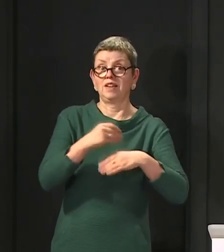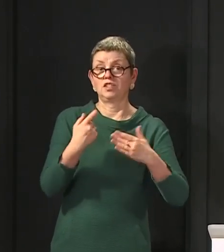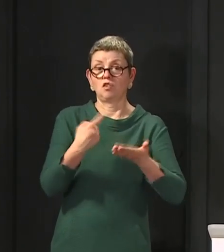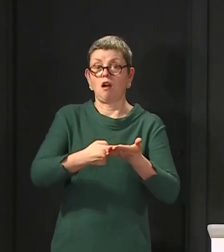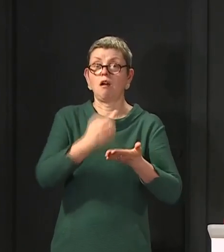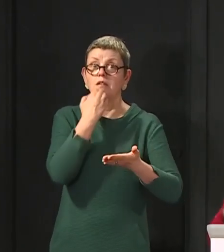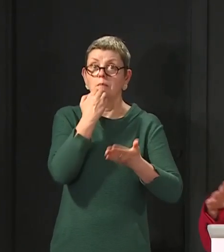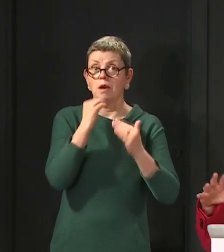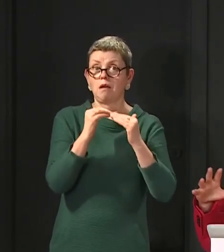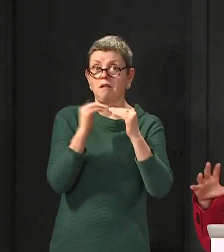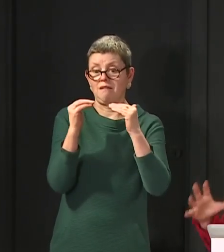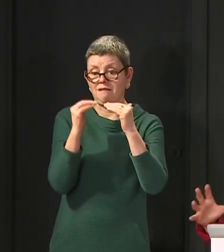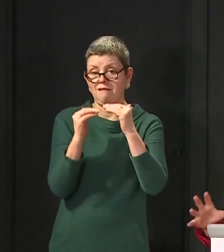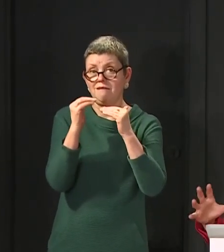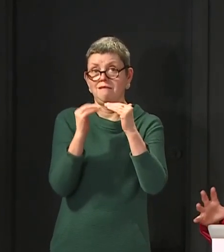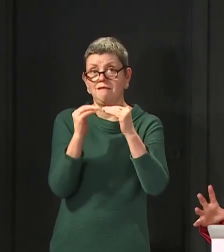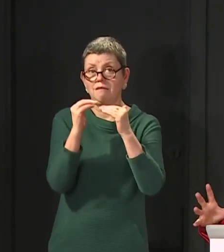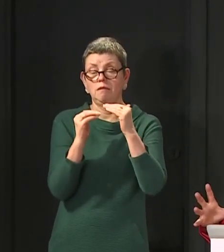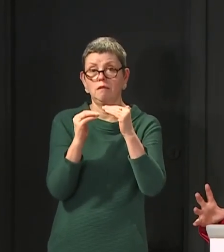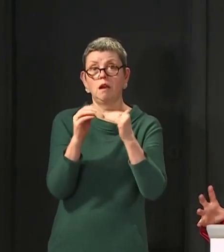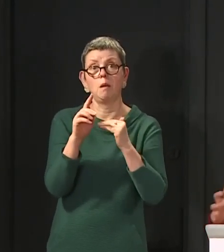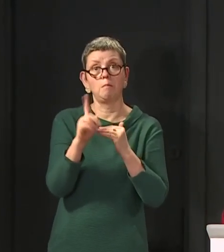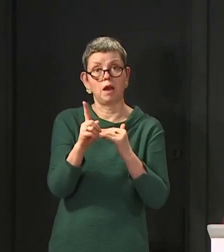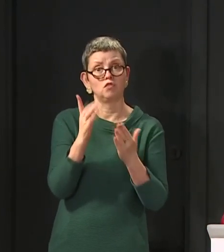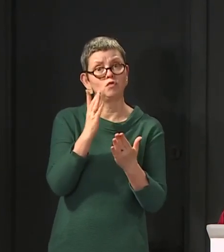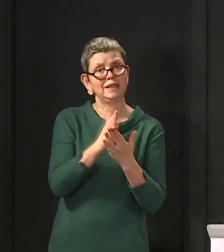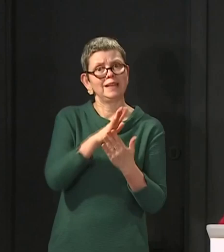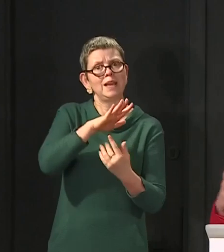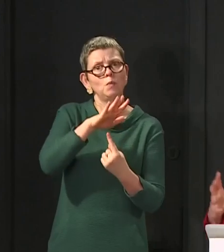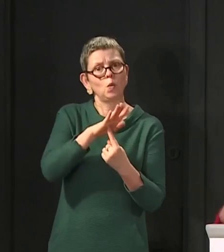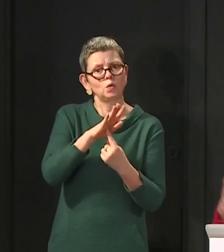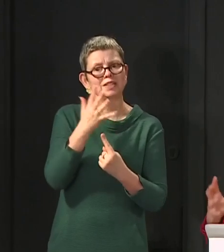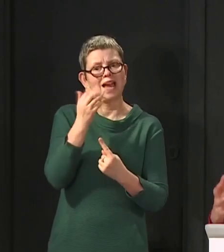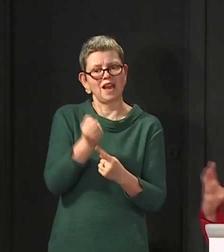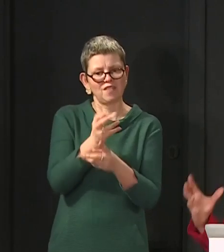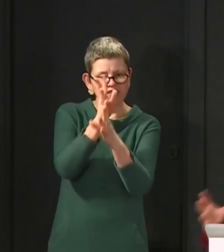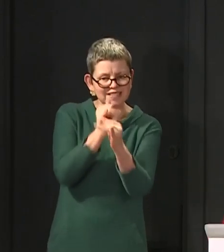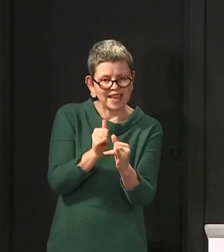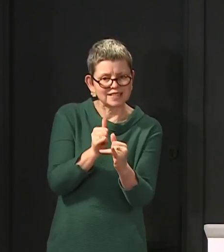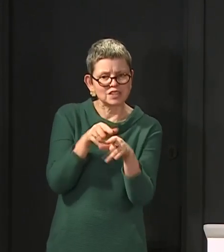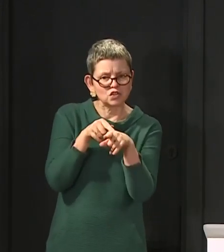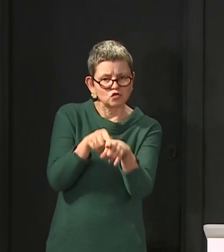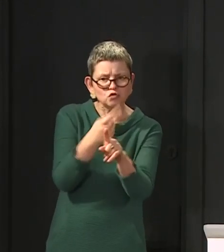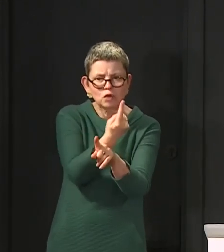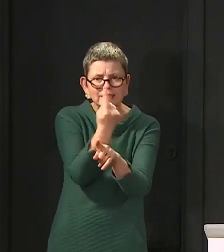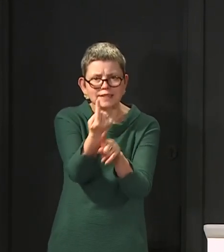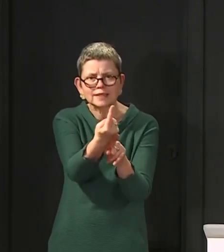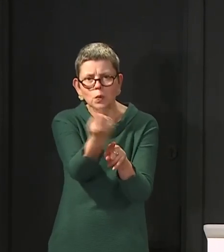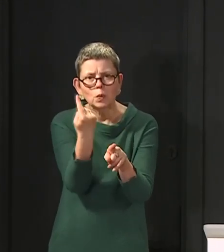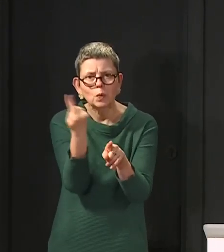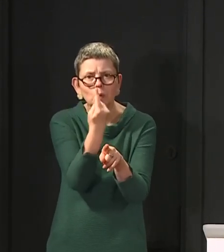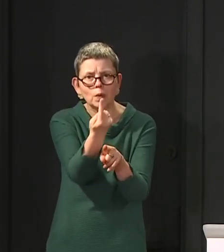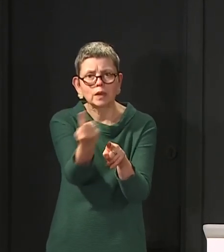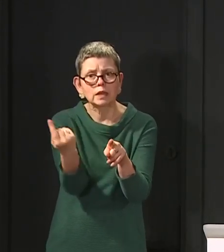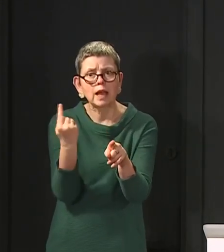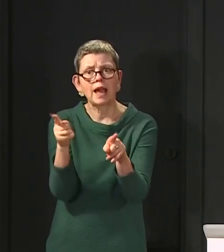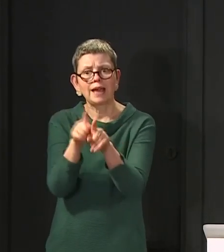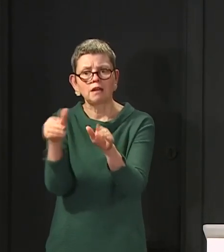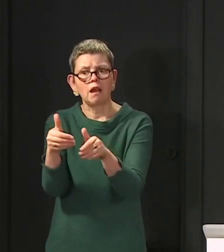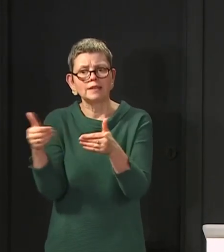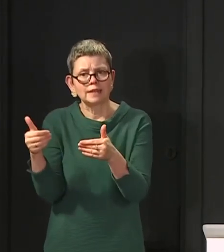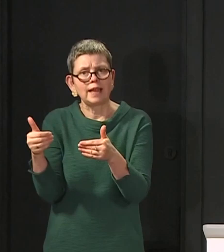cope with that. But the more important it is that you have the test, trace, isolate infrastructure in place to